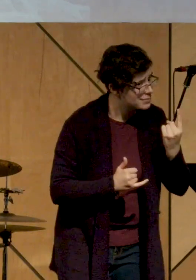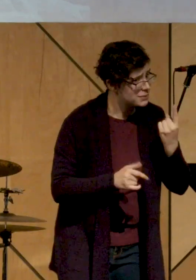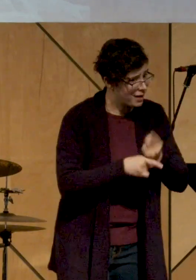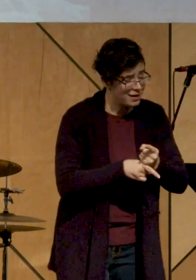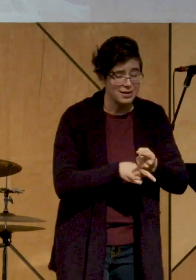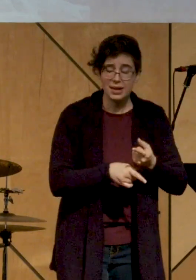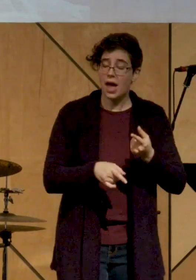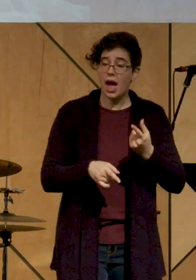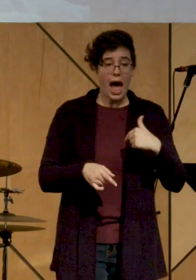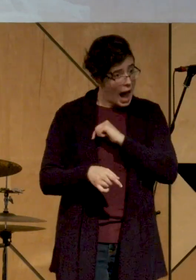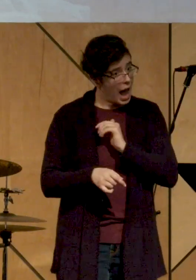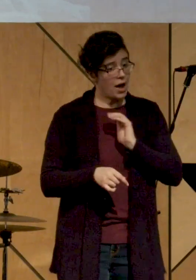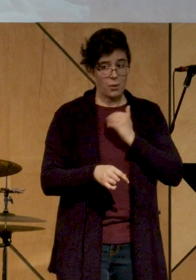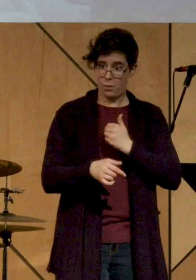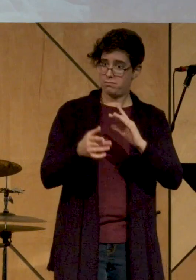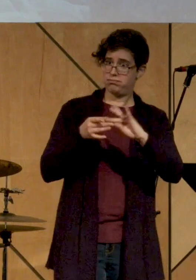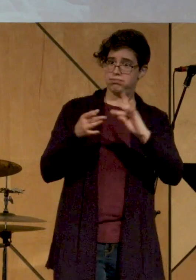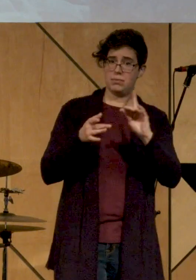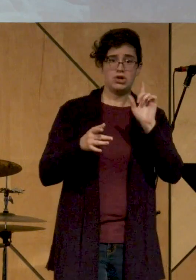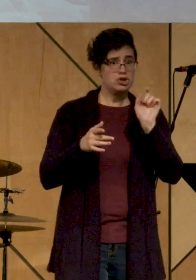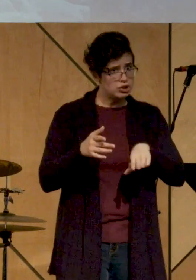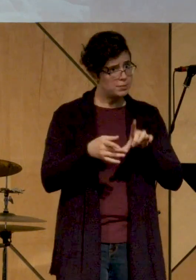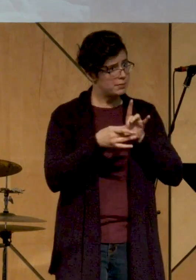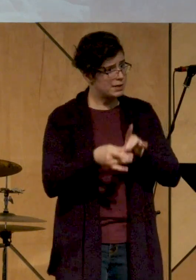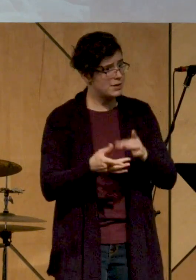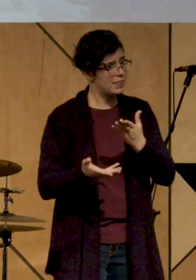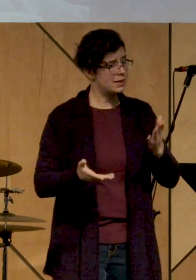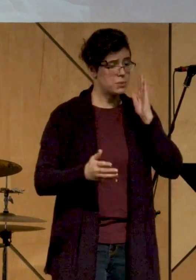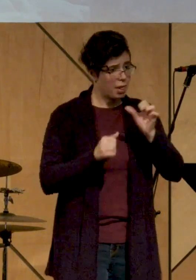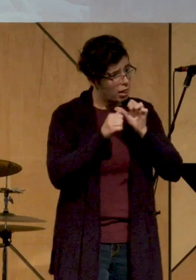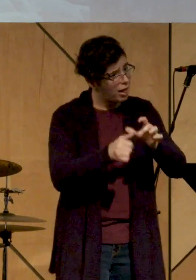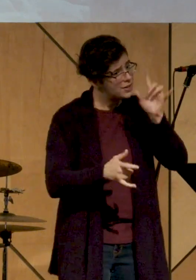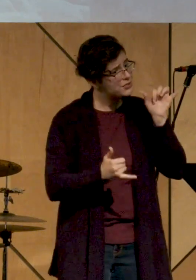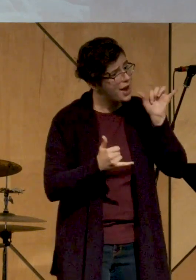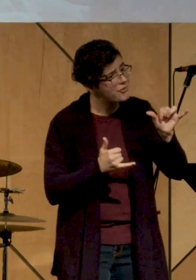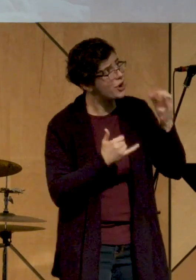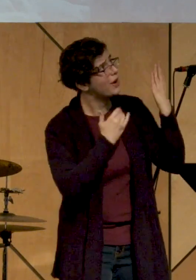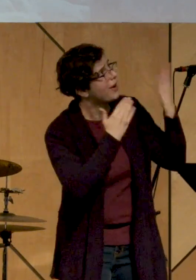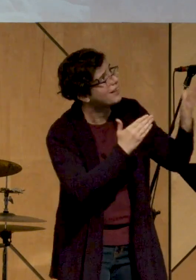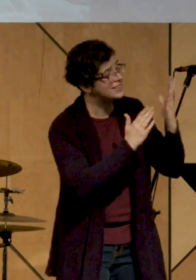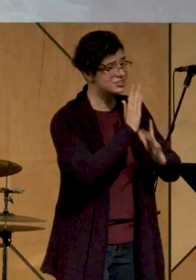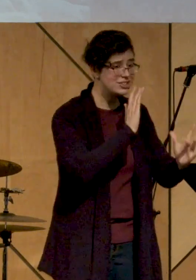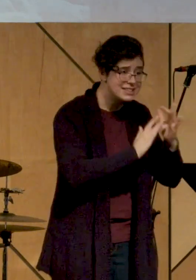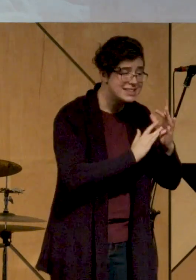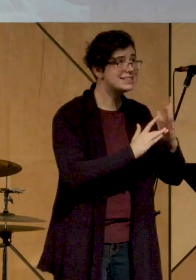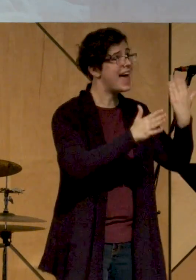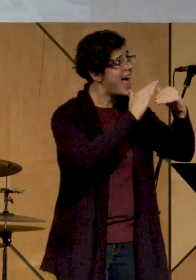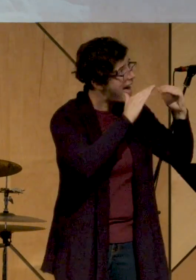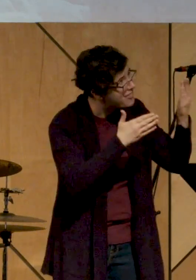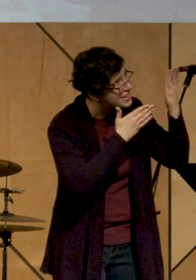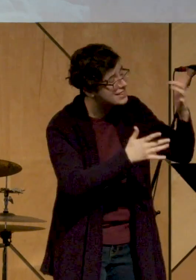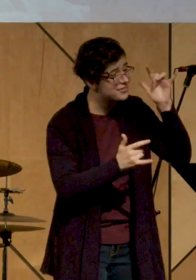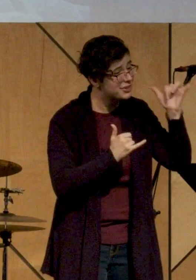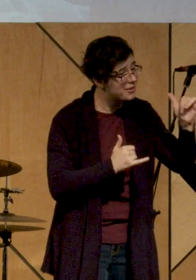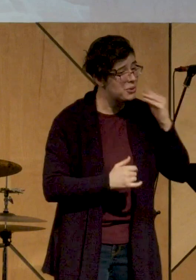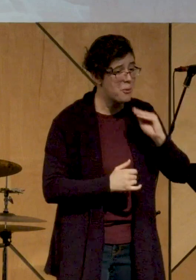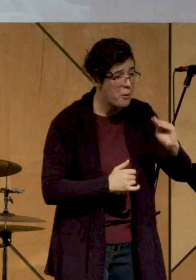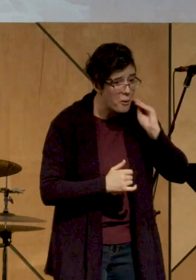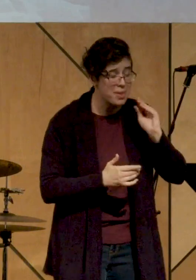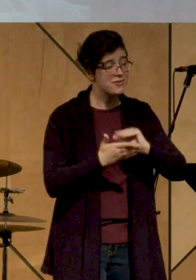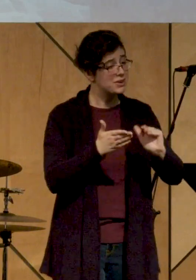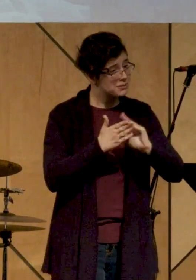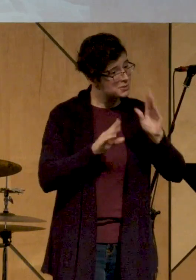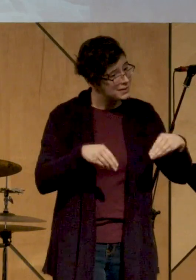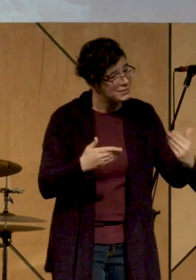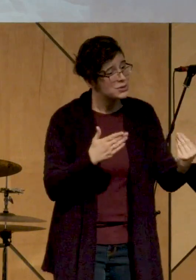be seasoned with salt. We're talking about Jesus, our forever King, heaven, our forever home, forgiveness in Christ that will